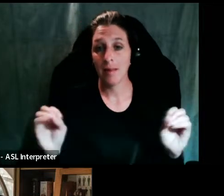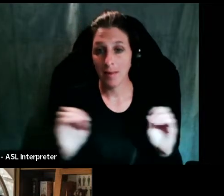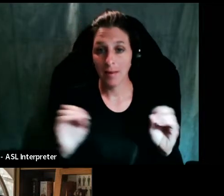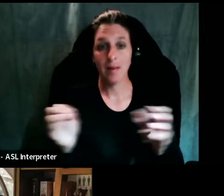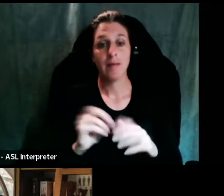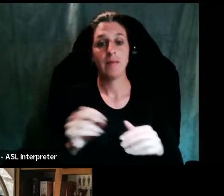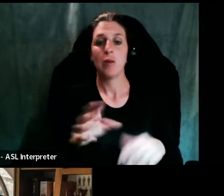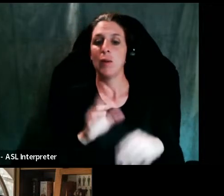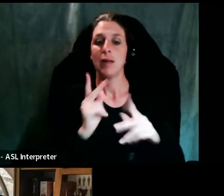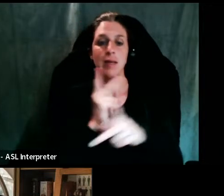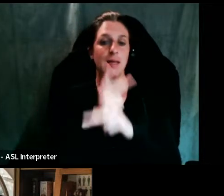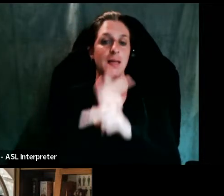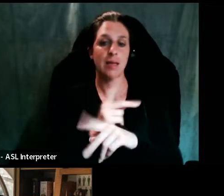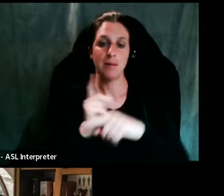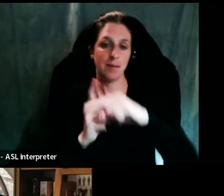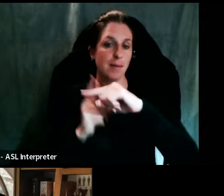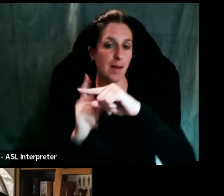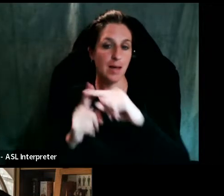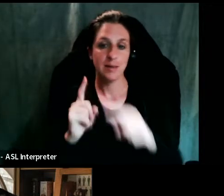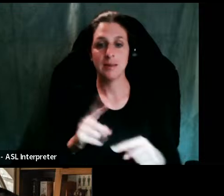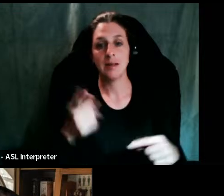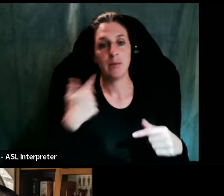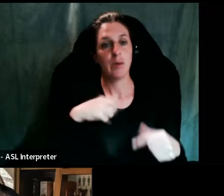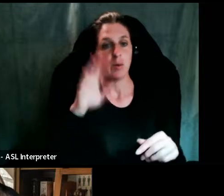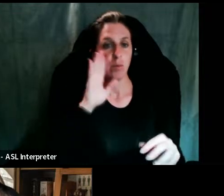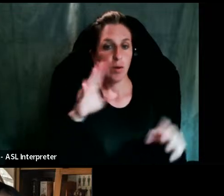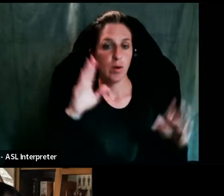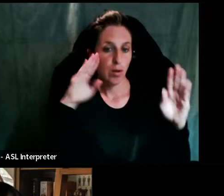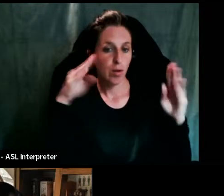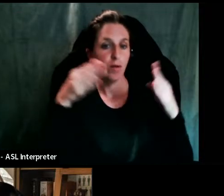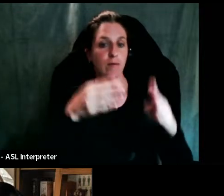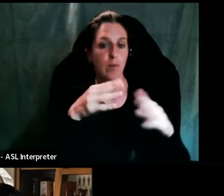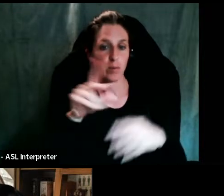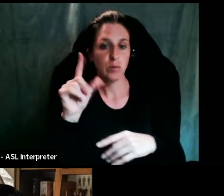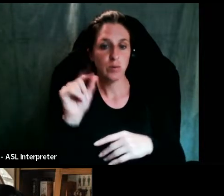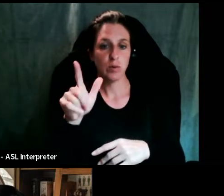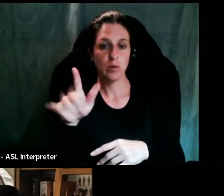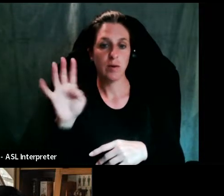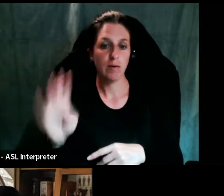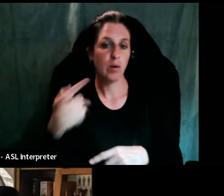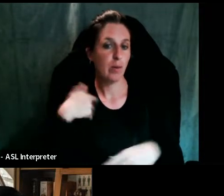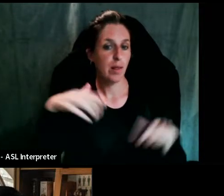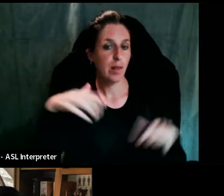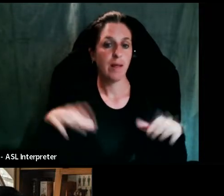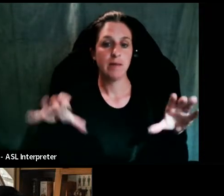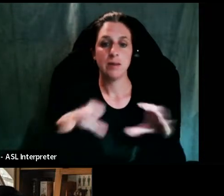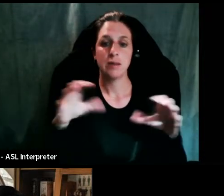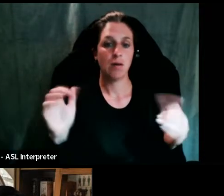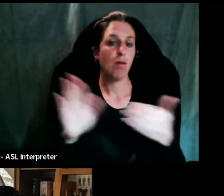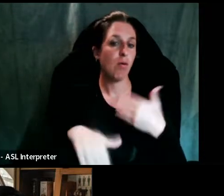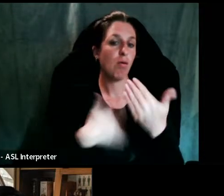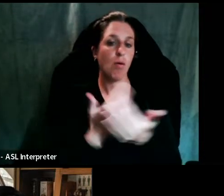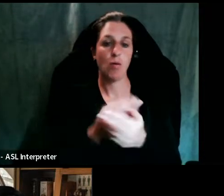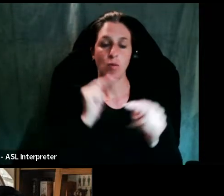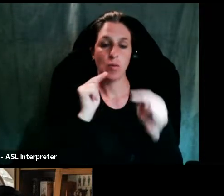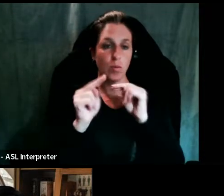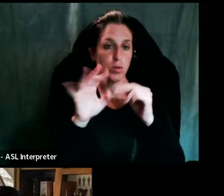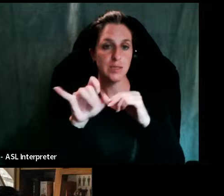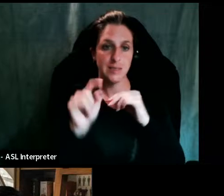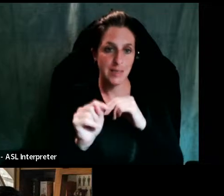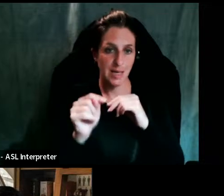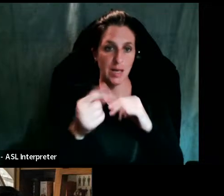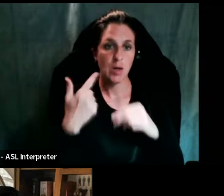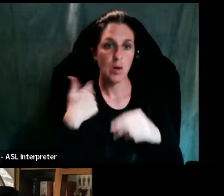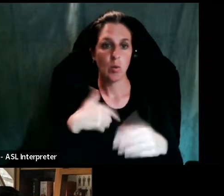being positive. We're going to work forward into 2024. We haven't done all of our negotiations yet because we're going to wait for